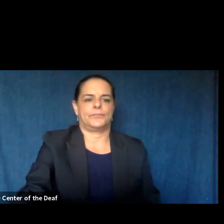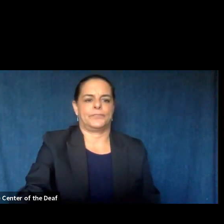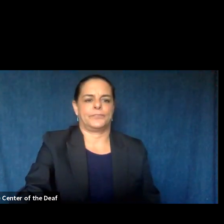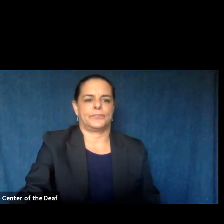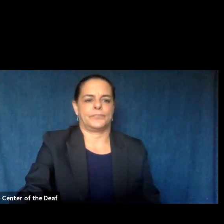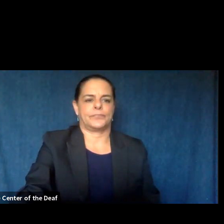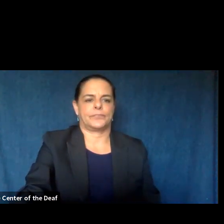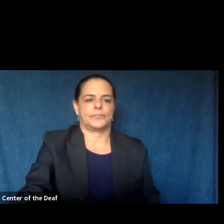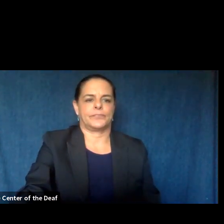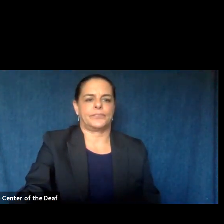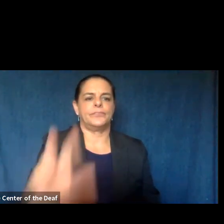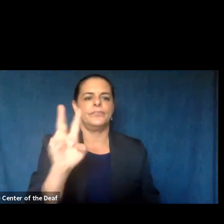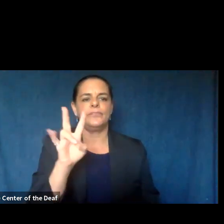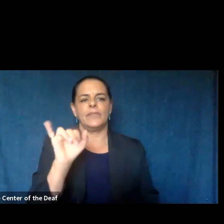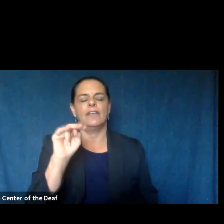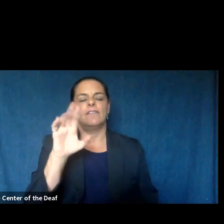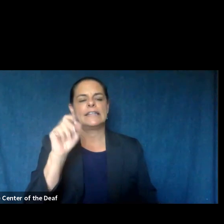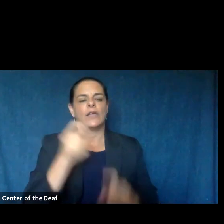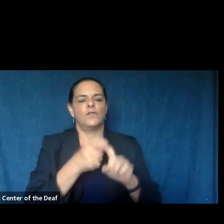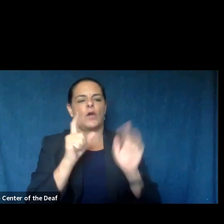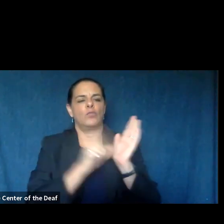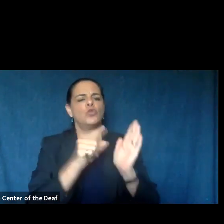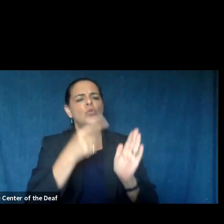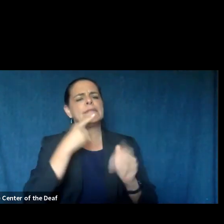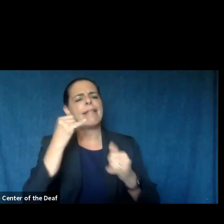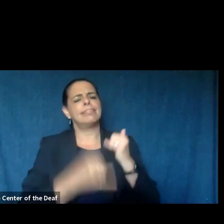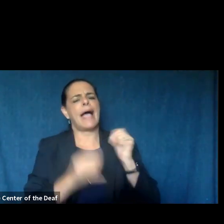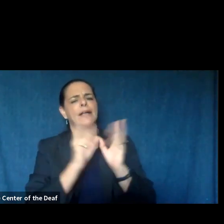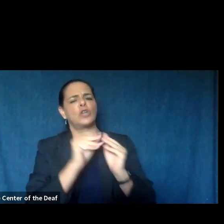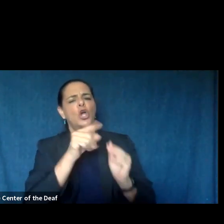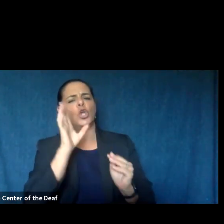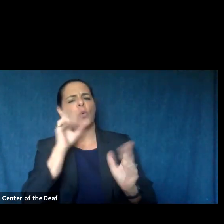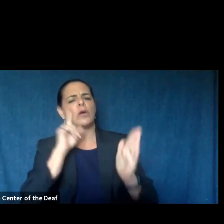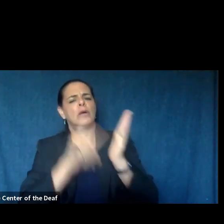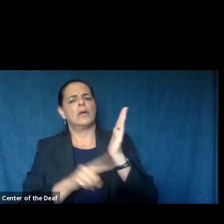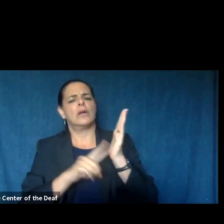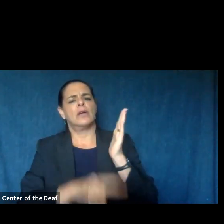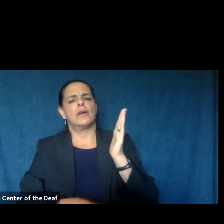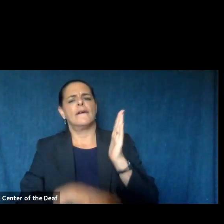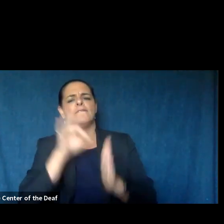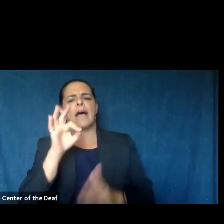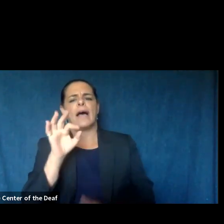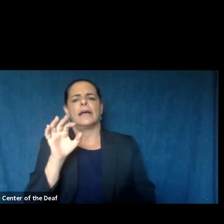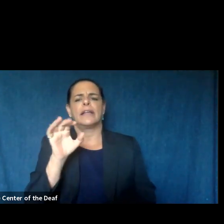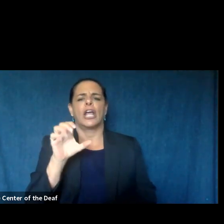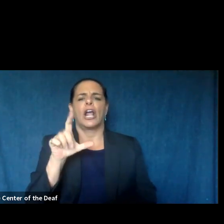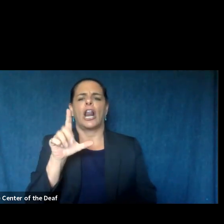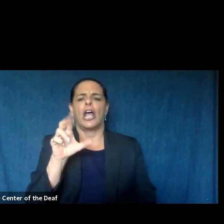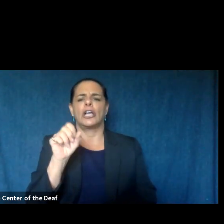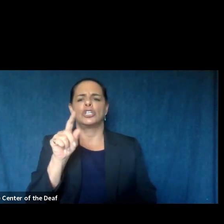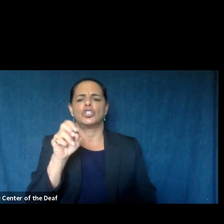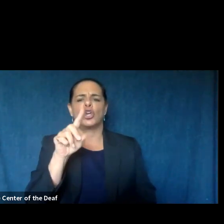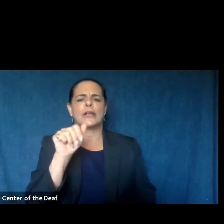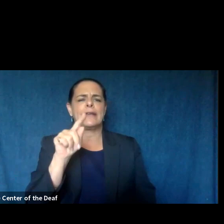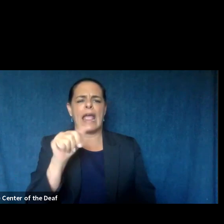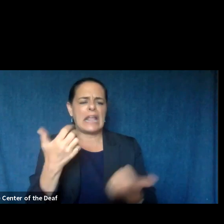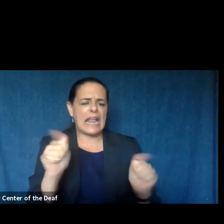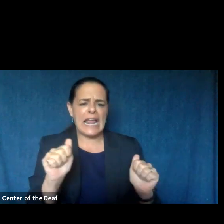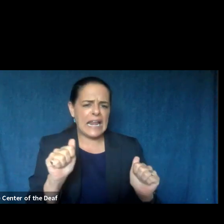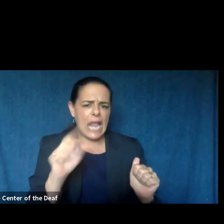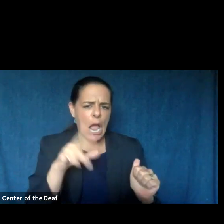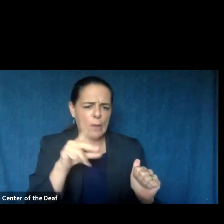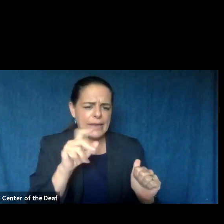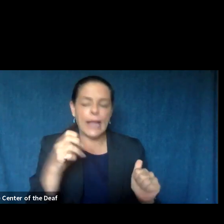with the Sentinel. You said at the last press conference that you would look into providing anonymized cluster data. We're working. Any word on that? We're working on it.